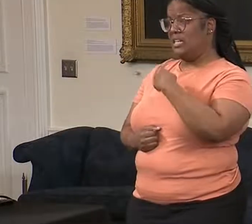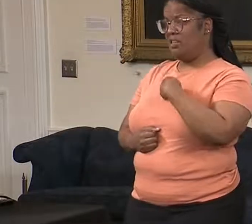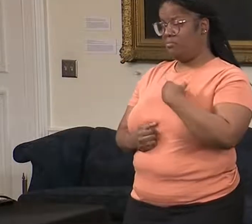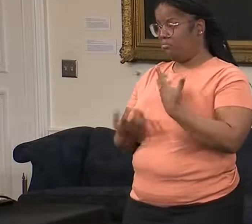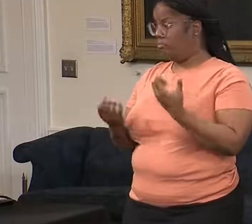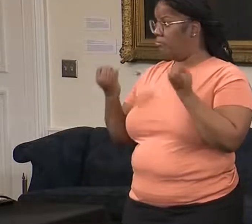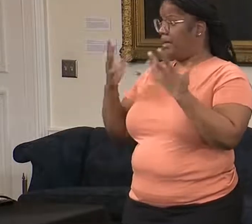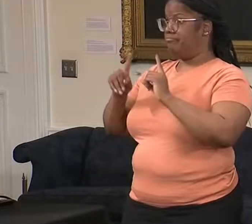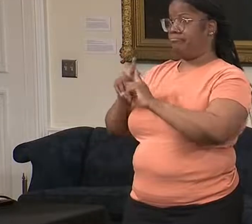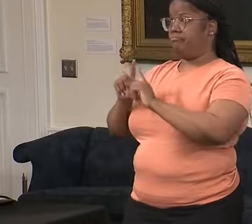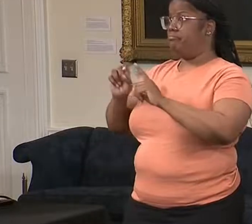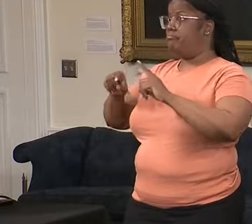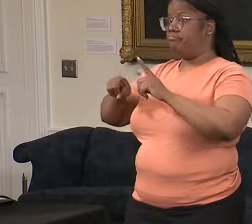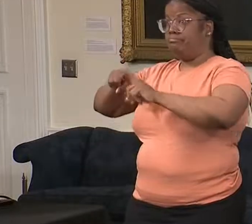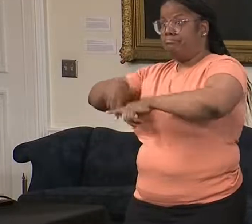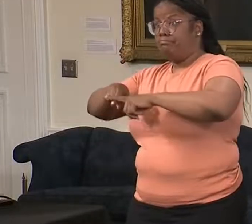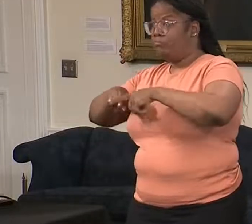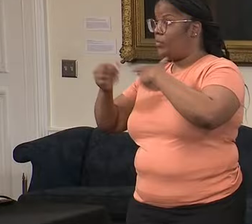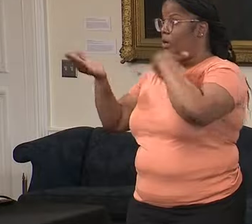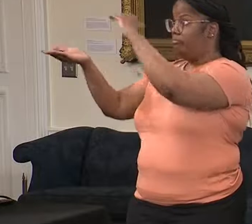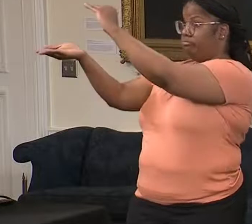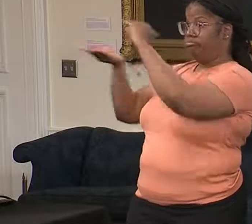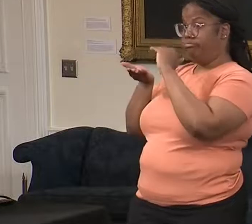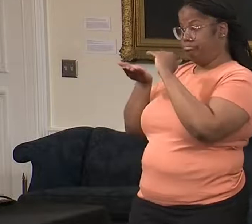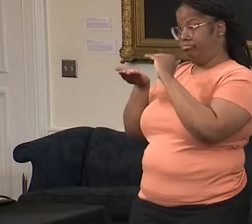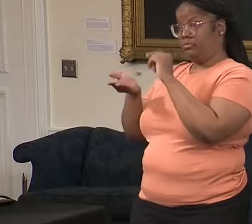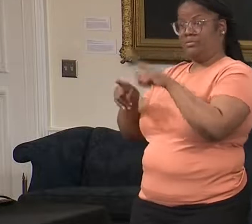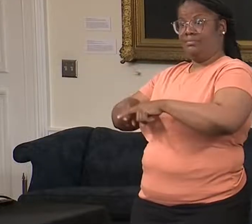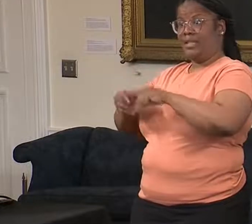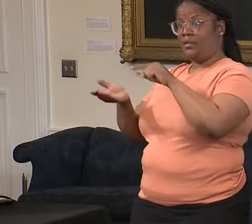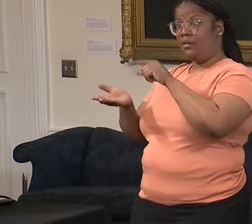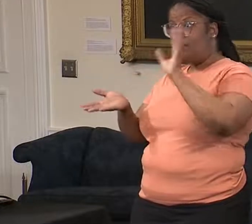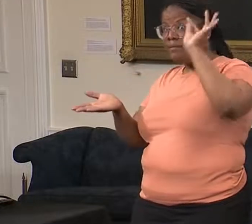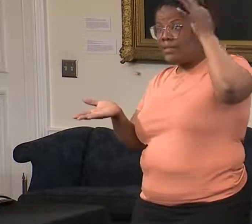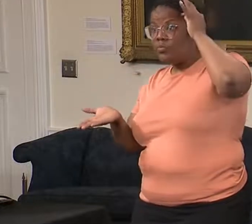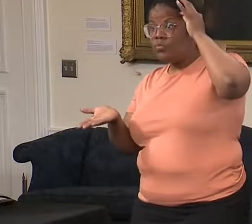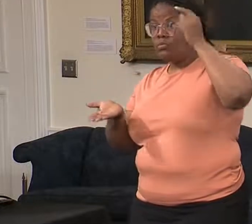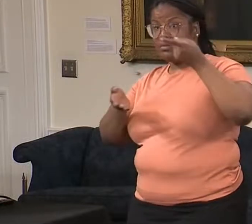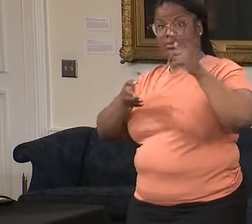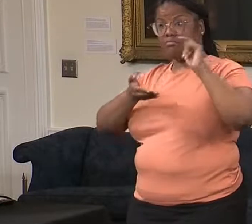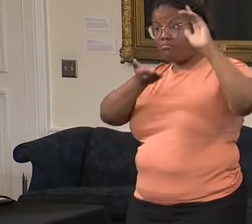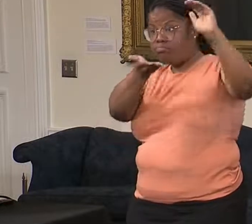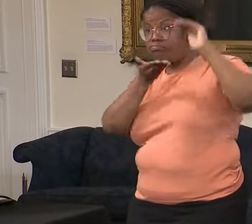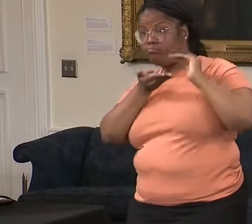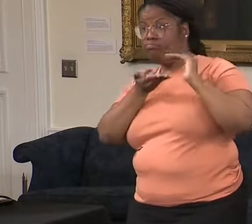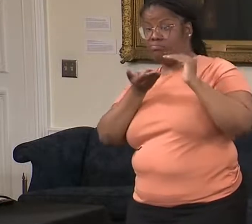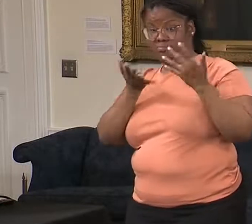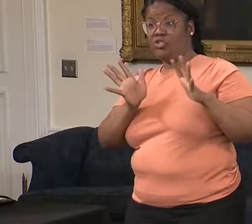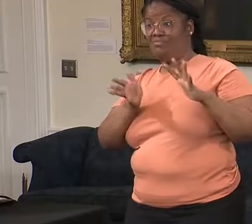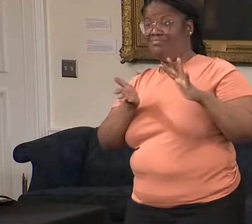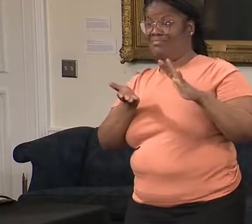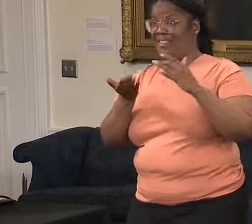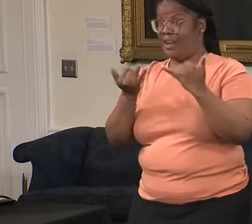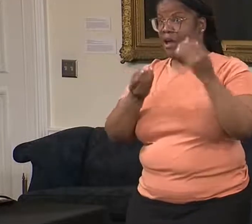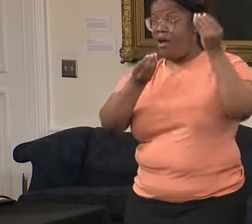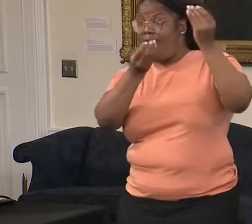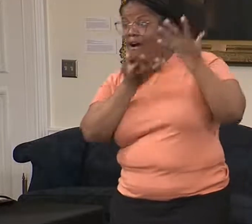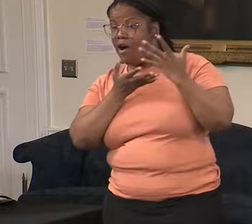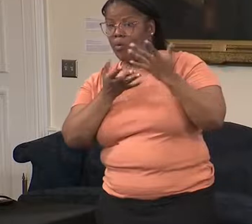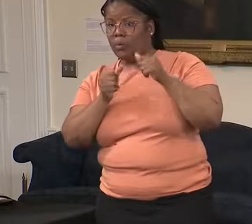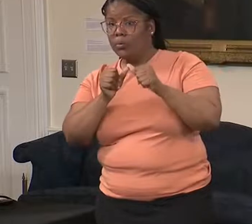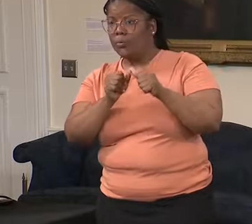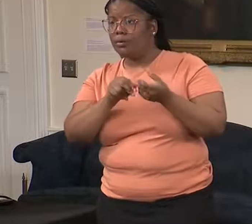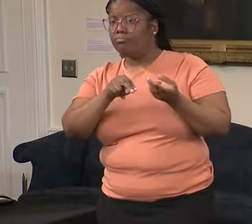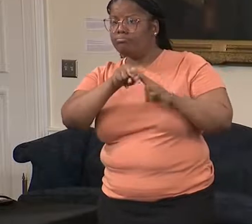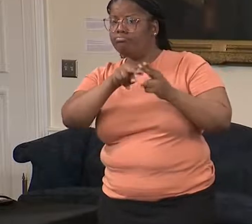the federal government has gotten us an increased supply. They're saying that's going to continue. They